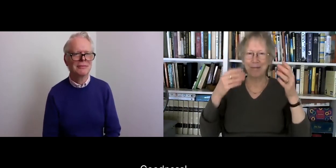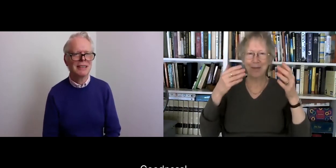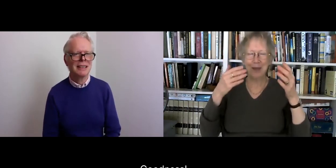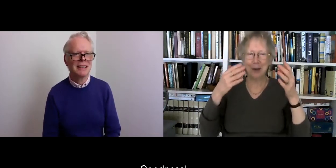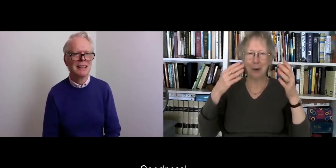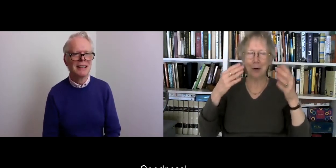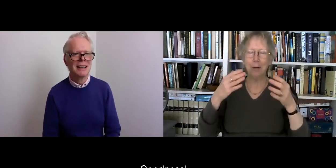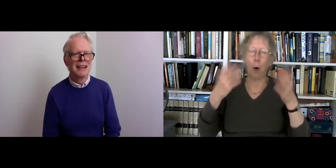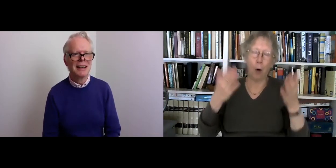Goodness.